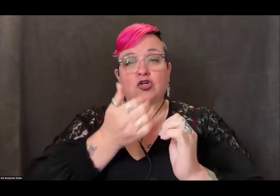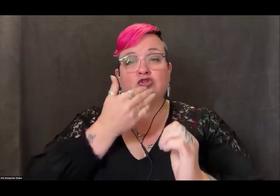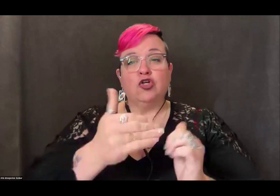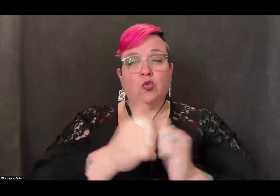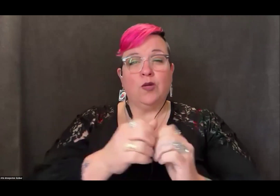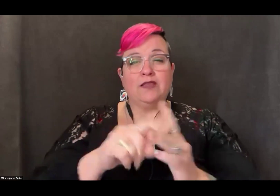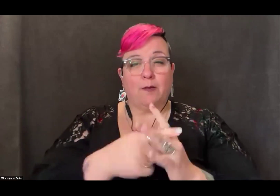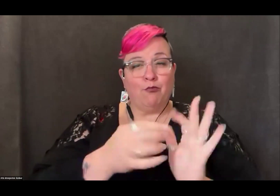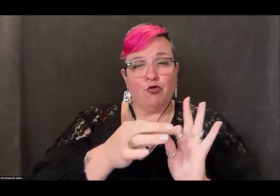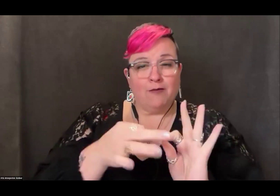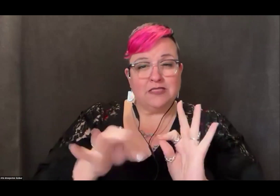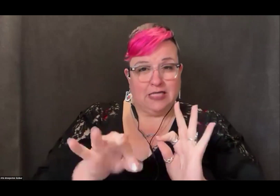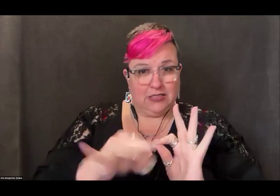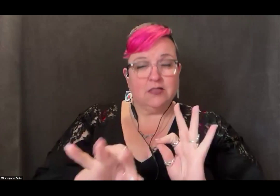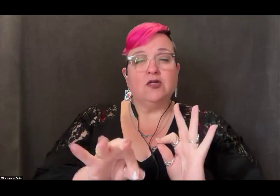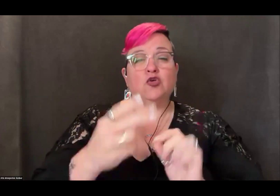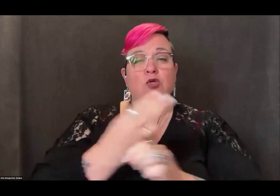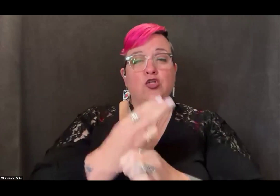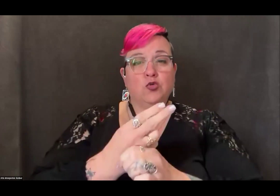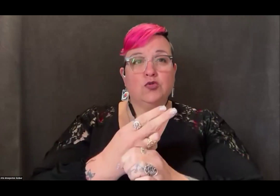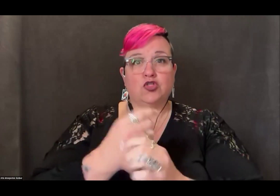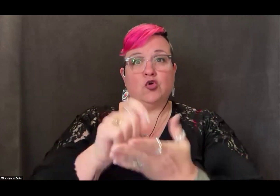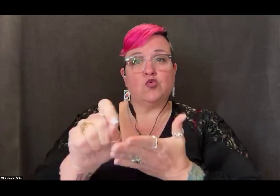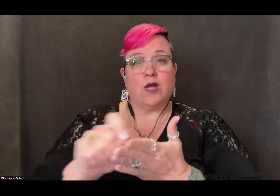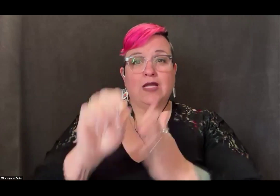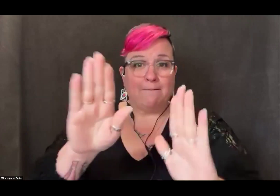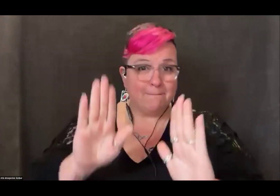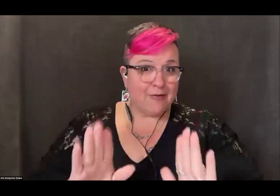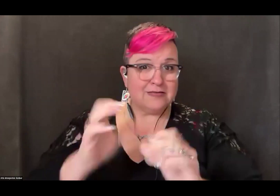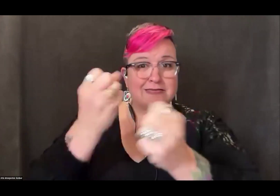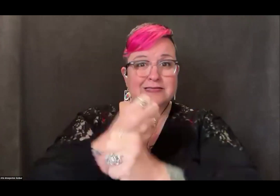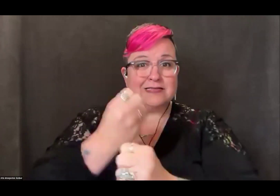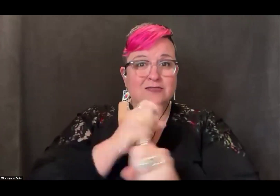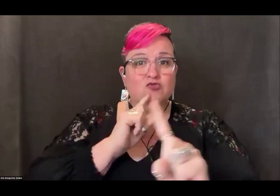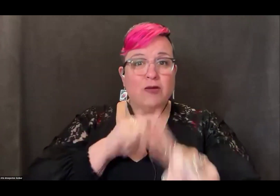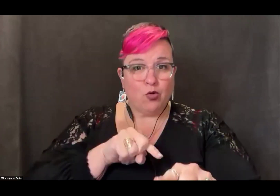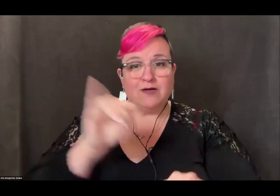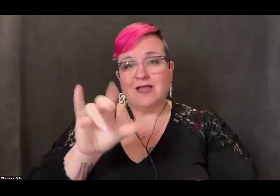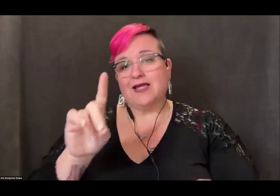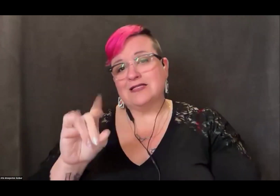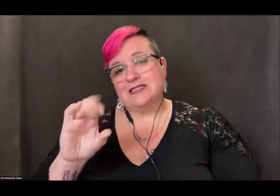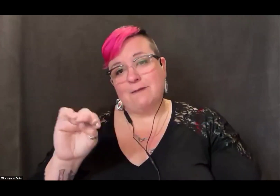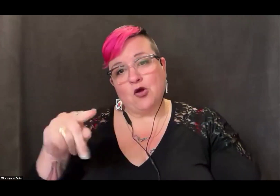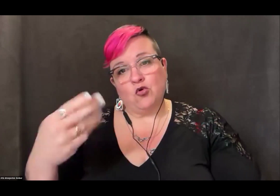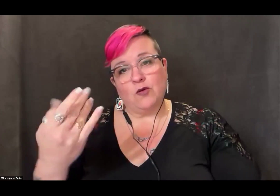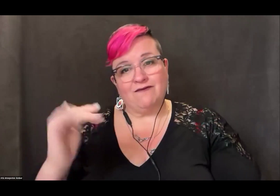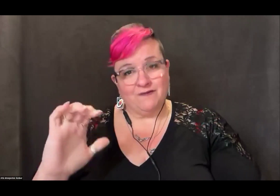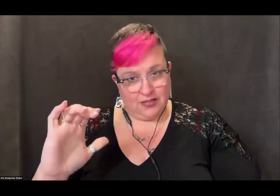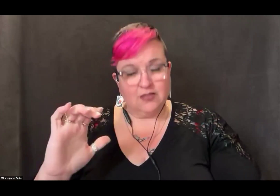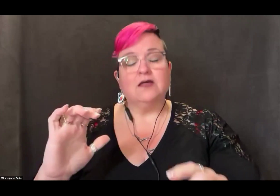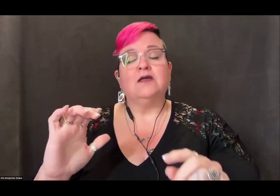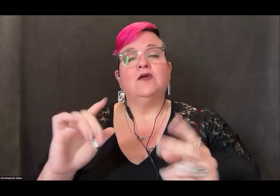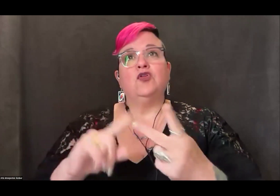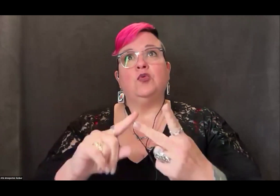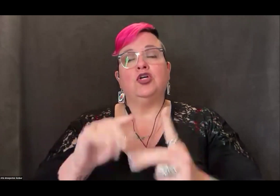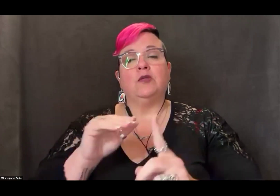could use it to write amazing statistical reports, like demographic reports. You could prompt